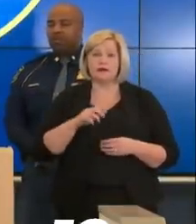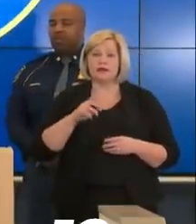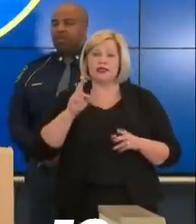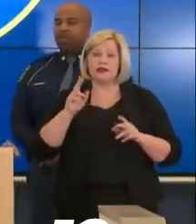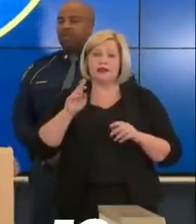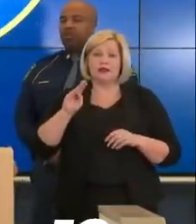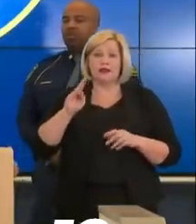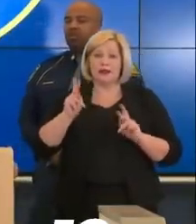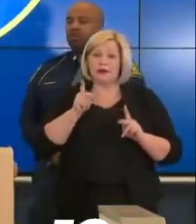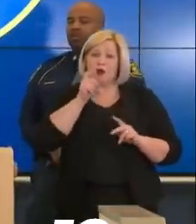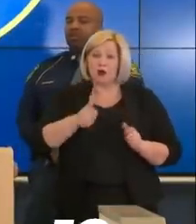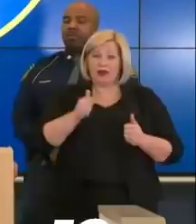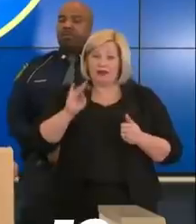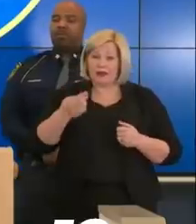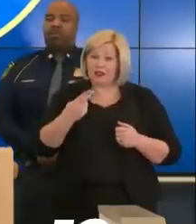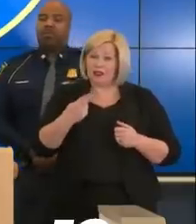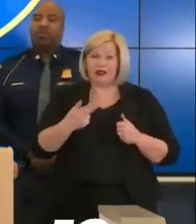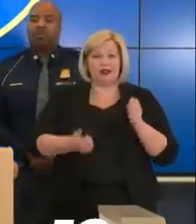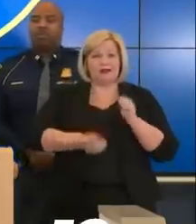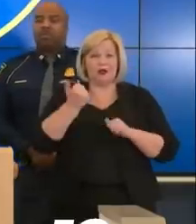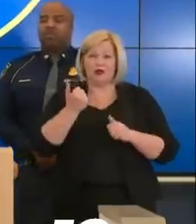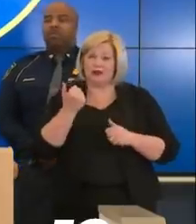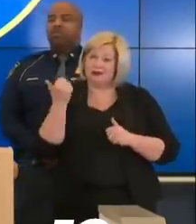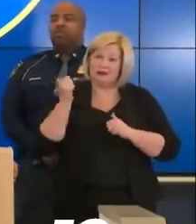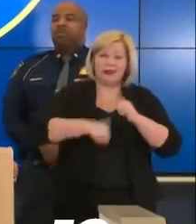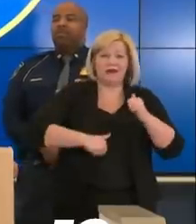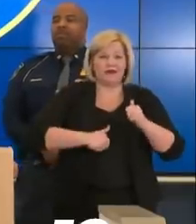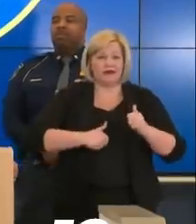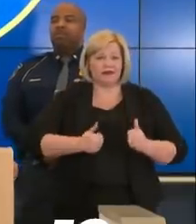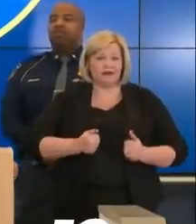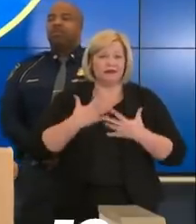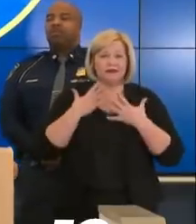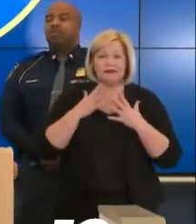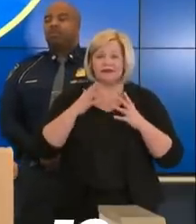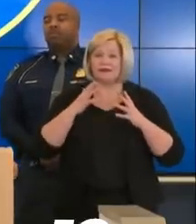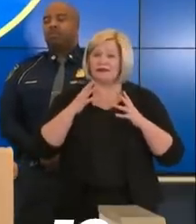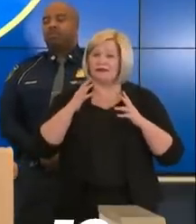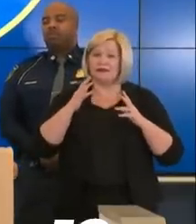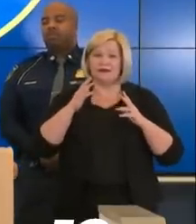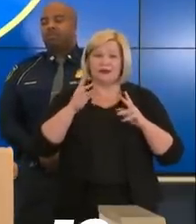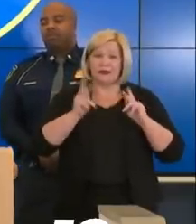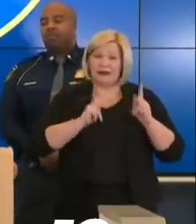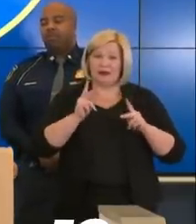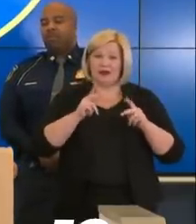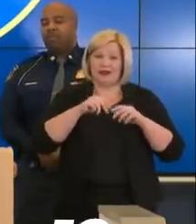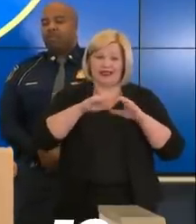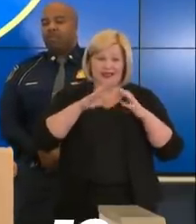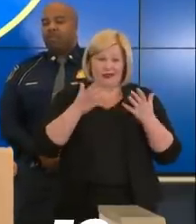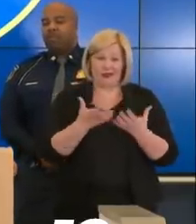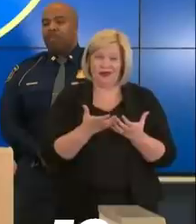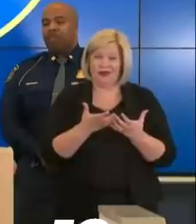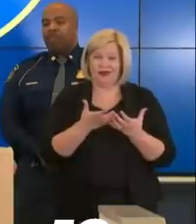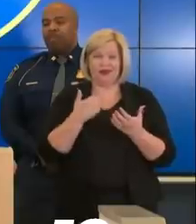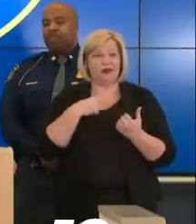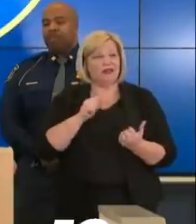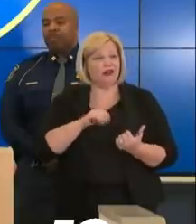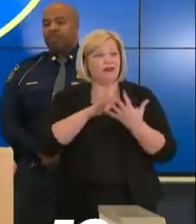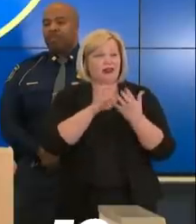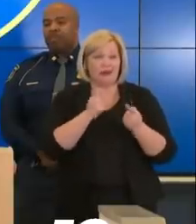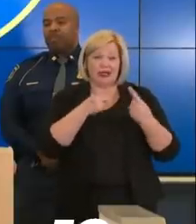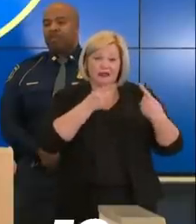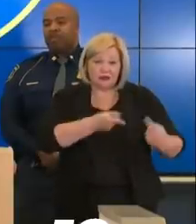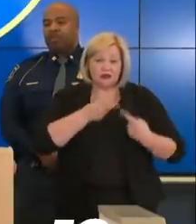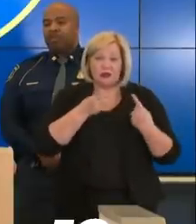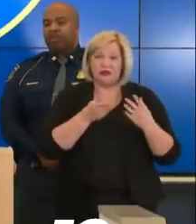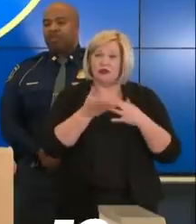Michiganders are some of the most resilient people in the nation and around the world, for that matter. We have faced and overcome many hardships throughout our